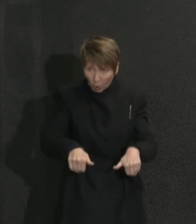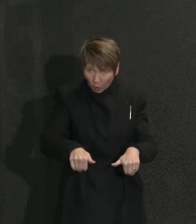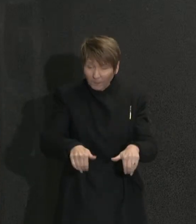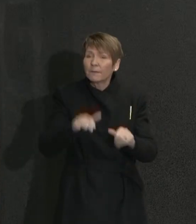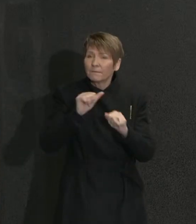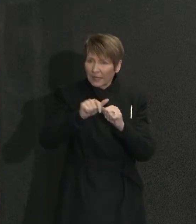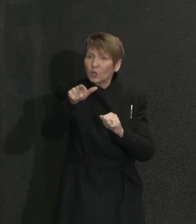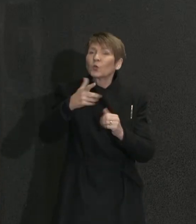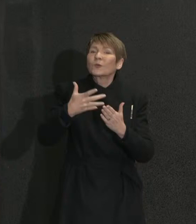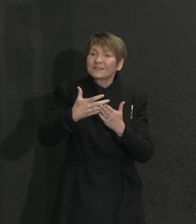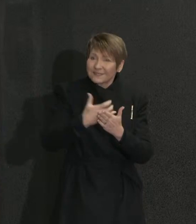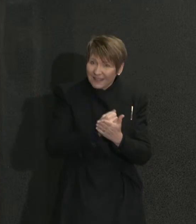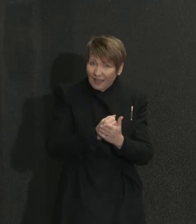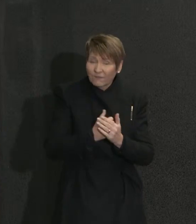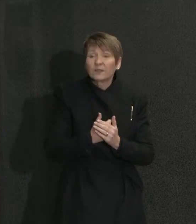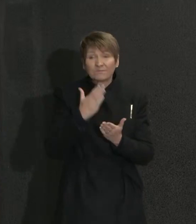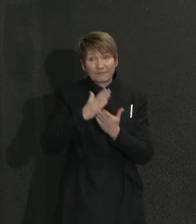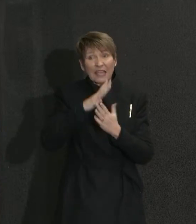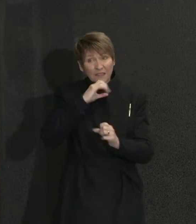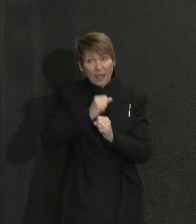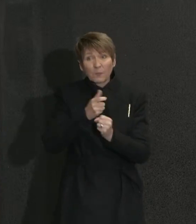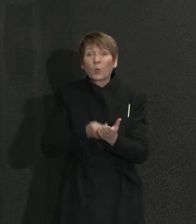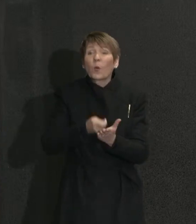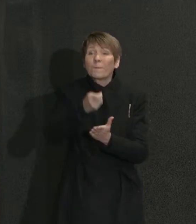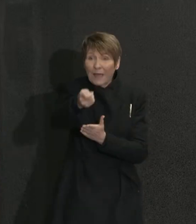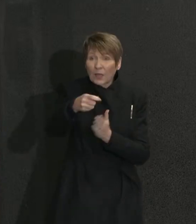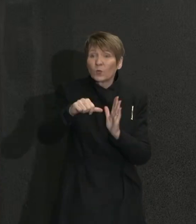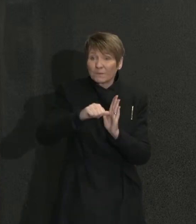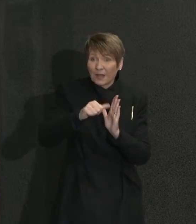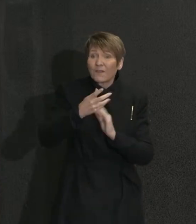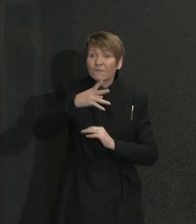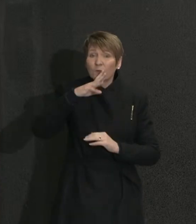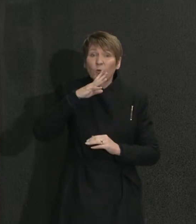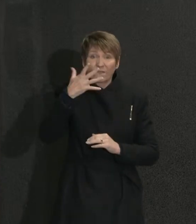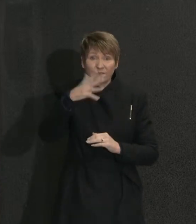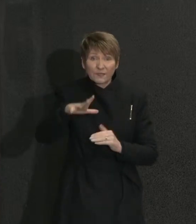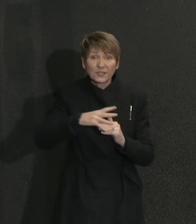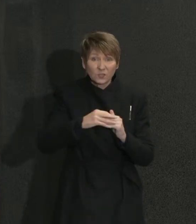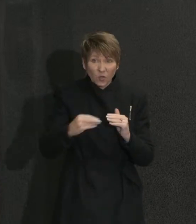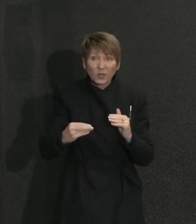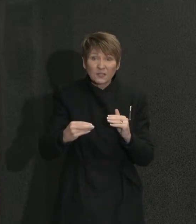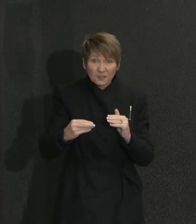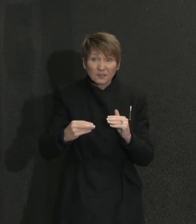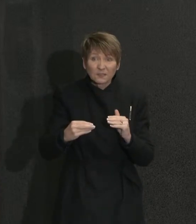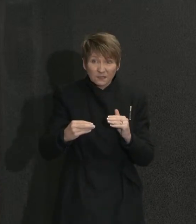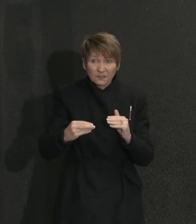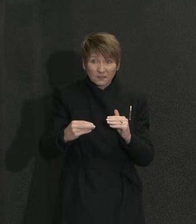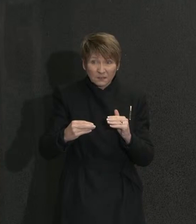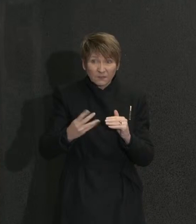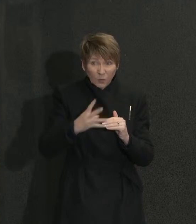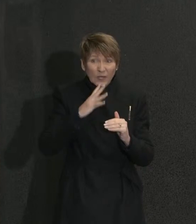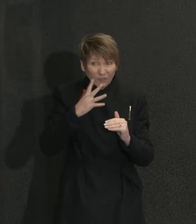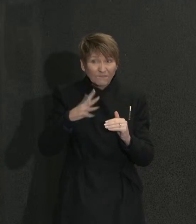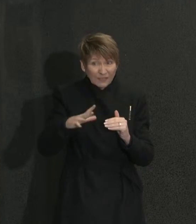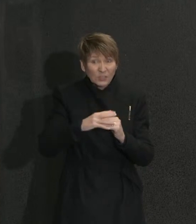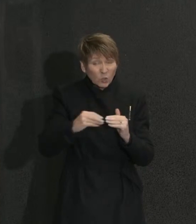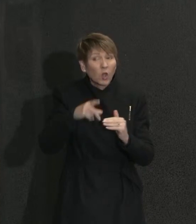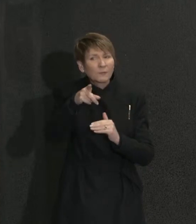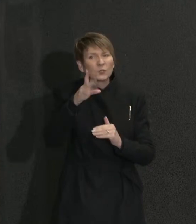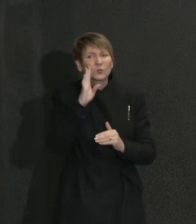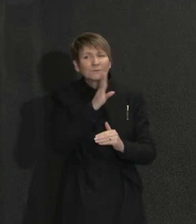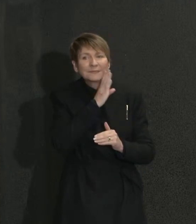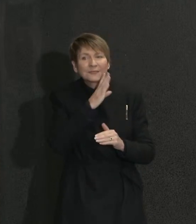exceeds $450 or $1,500. It's in fact worth everything to everyone. It's how we get the place open up